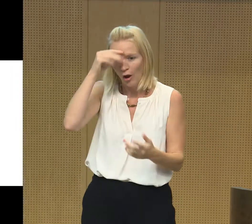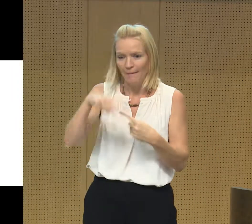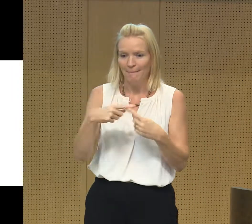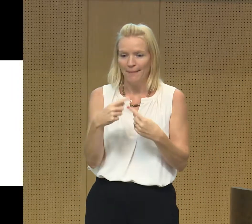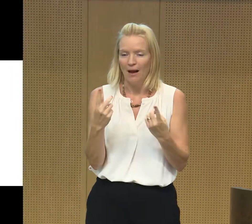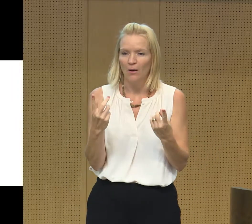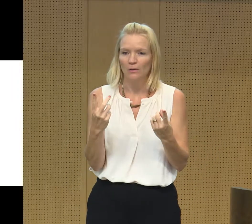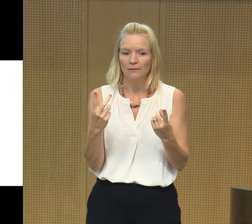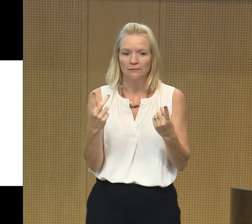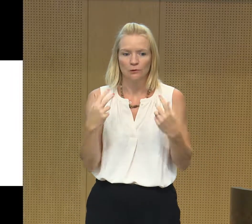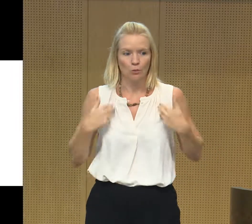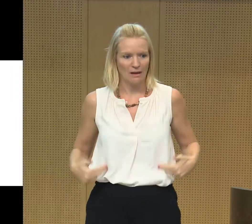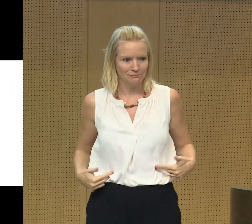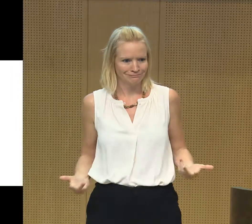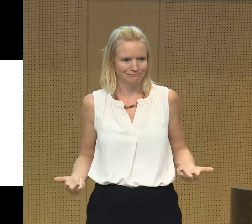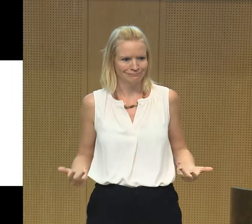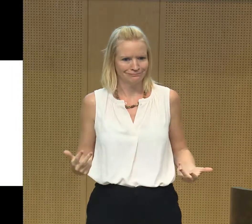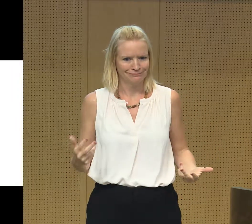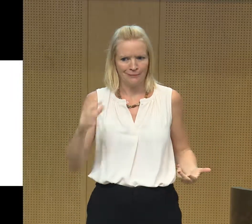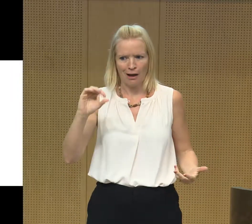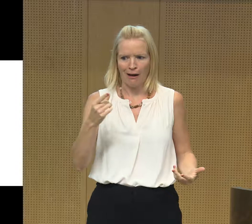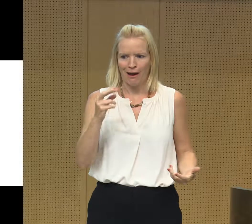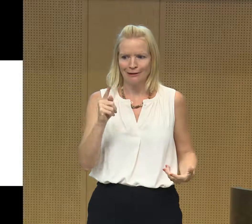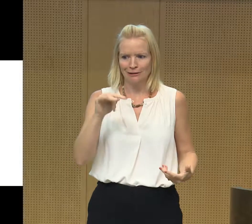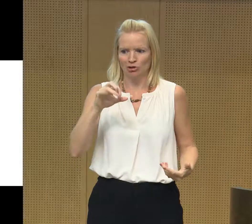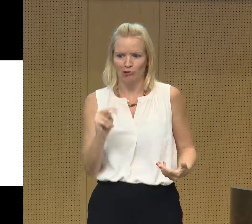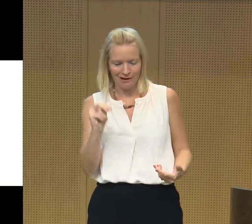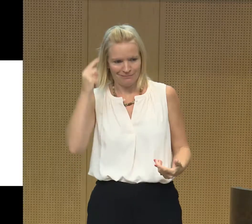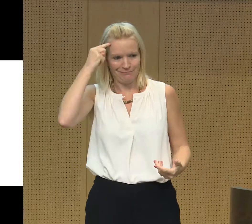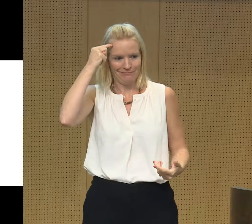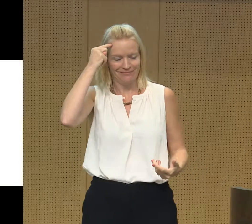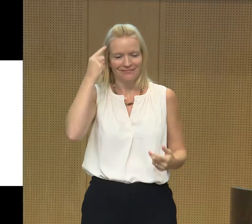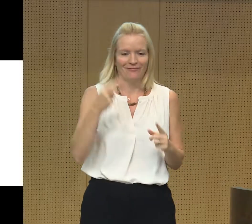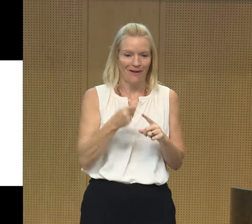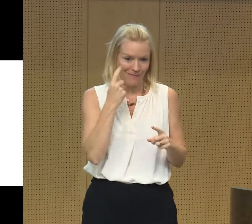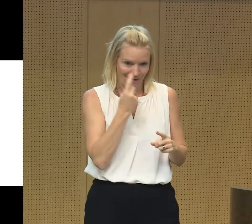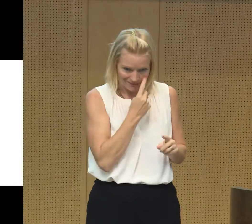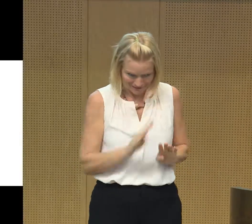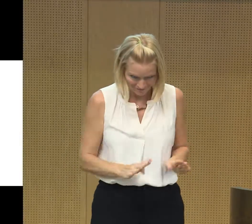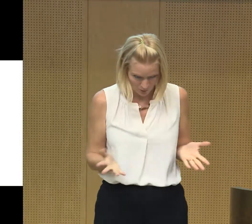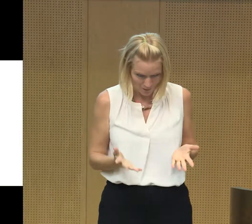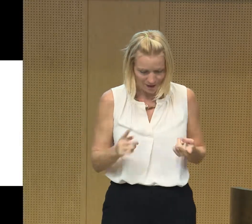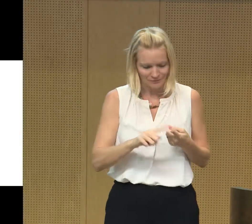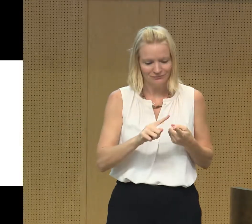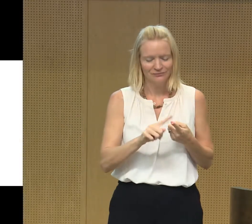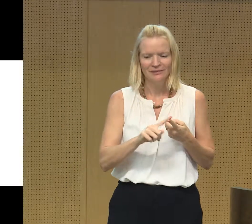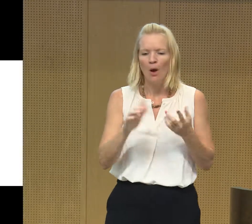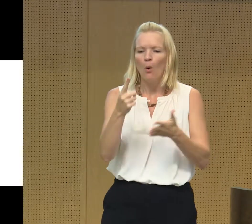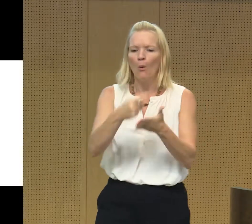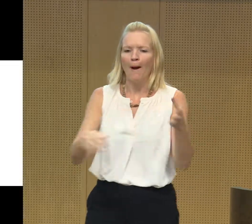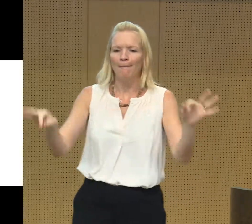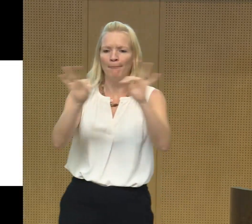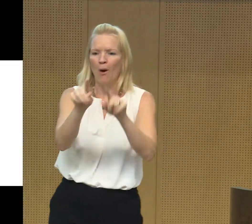Okay, so 2 things we can learn about human cognition from gaze behavior.